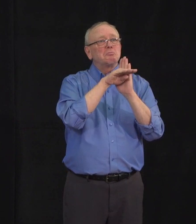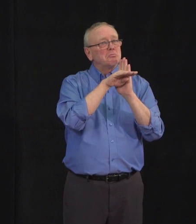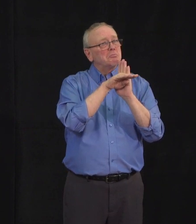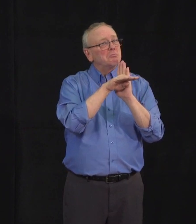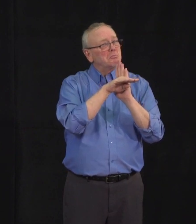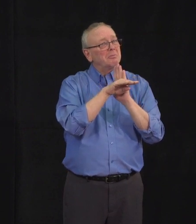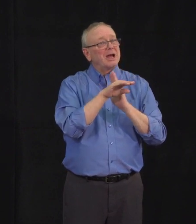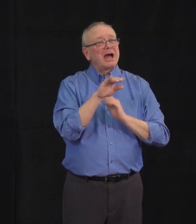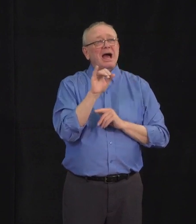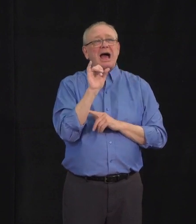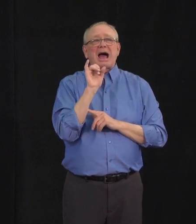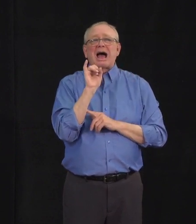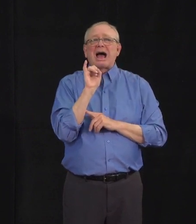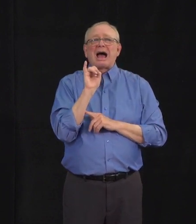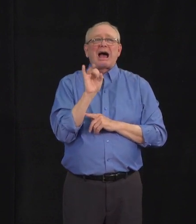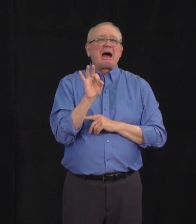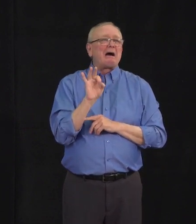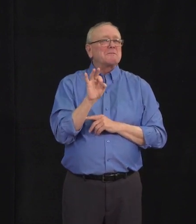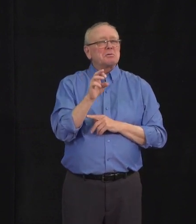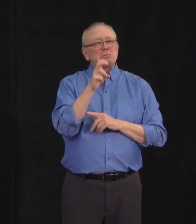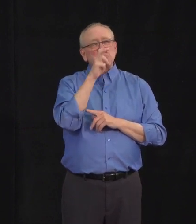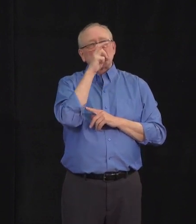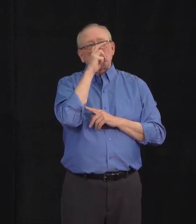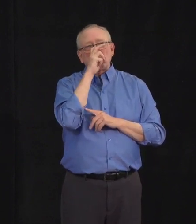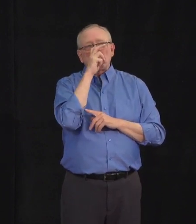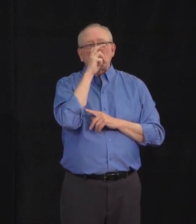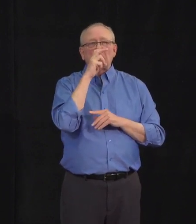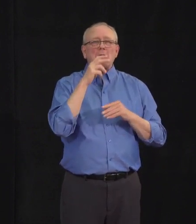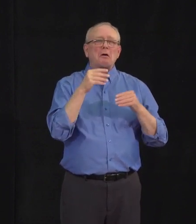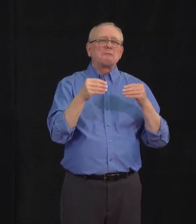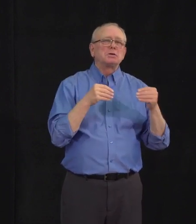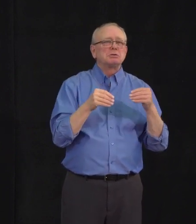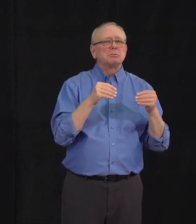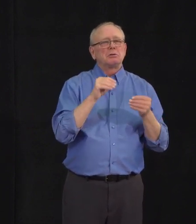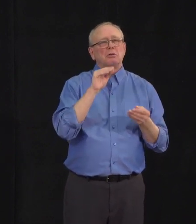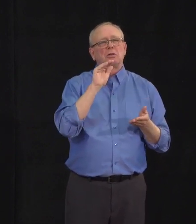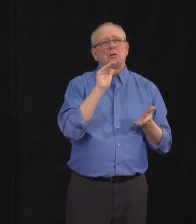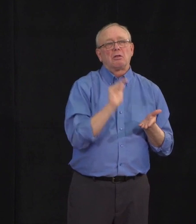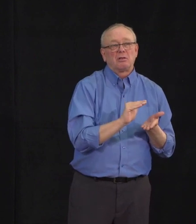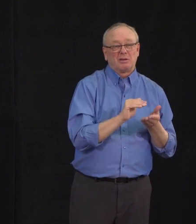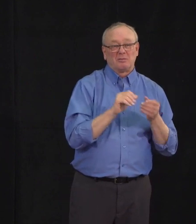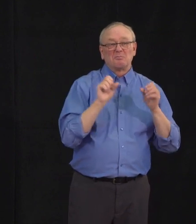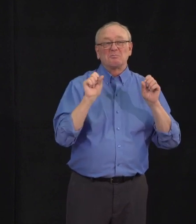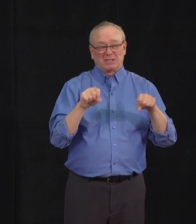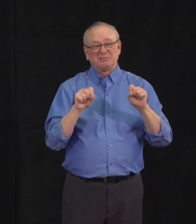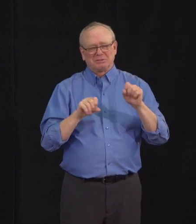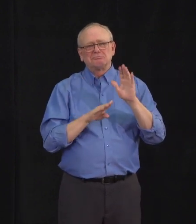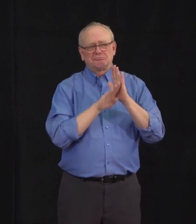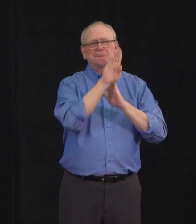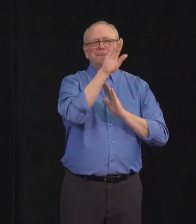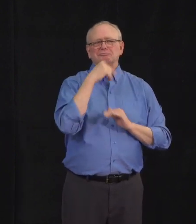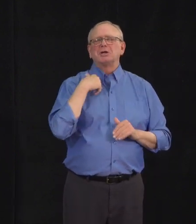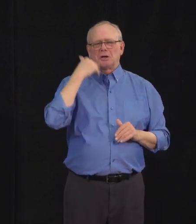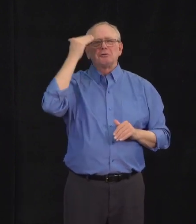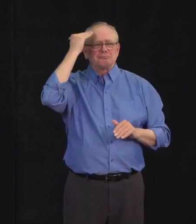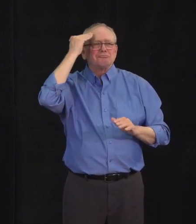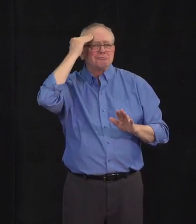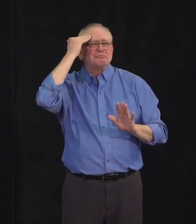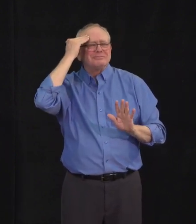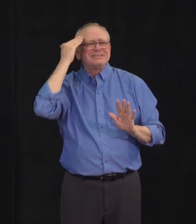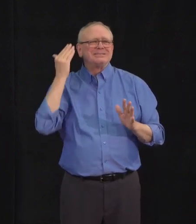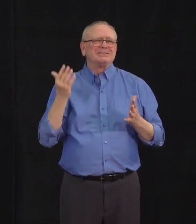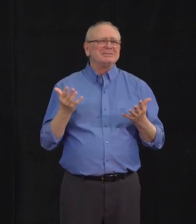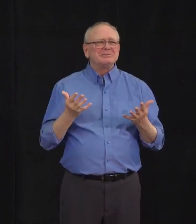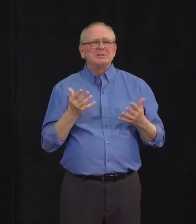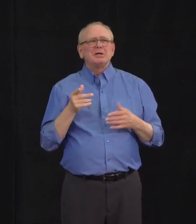fire a bit. You touched on this a bit already, but what guidelines are you following when it comes to an Alberta reopening plan? And do